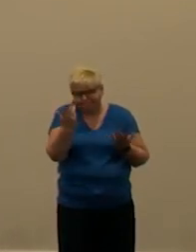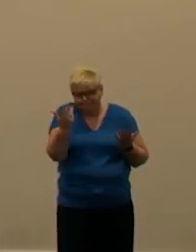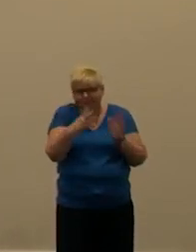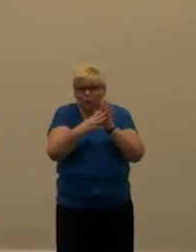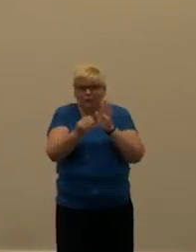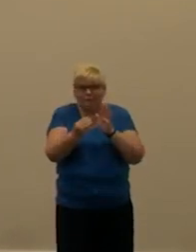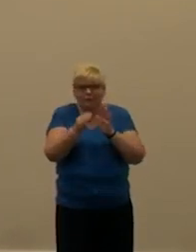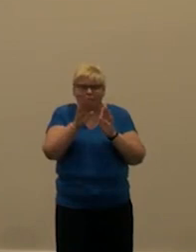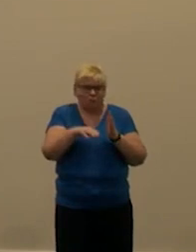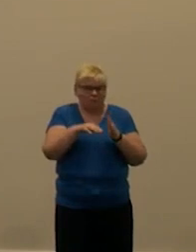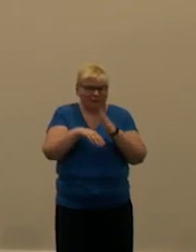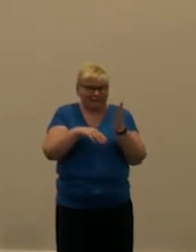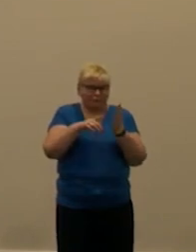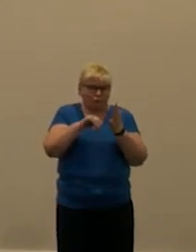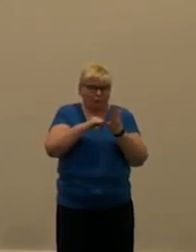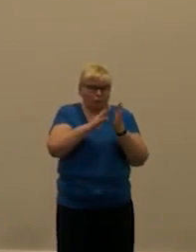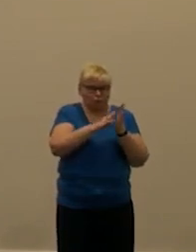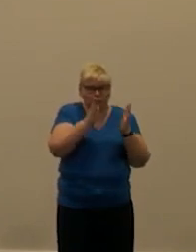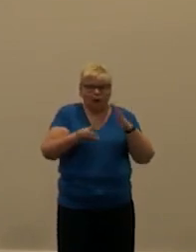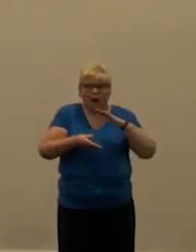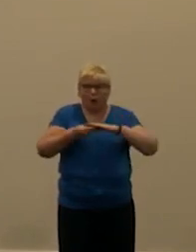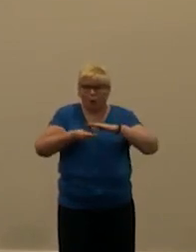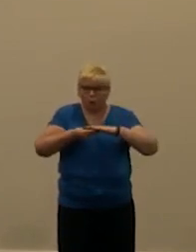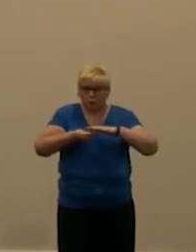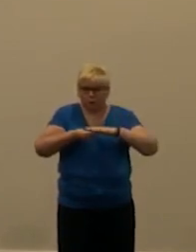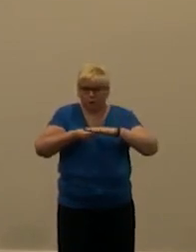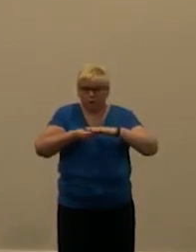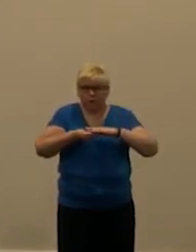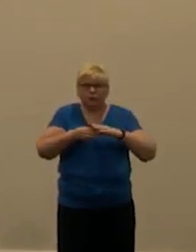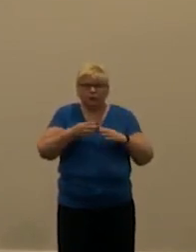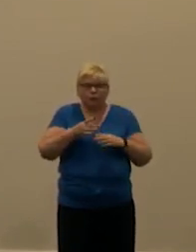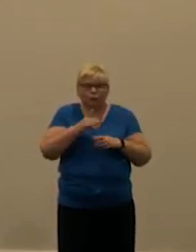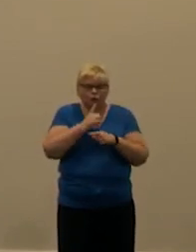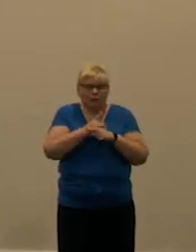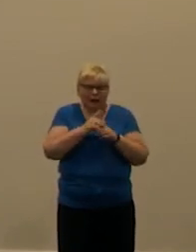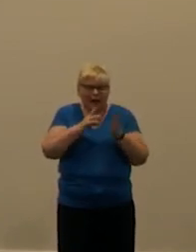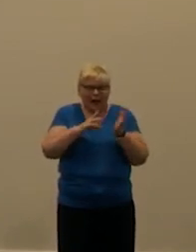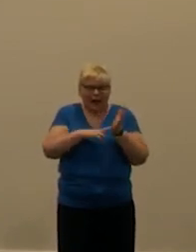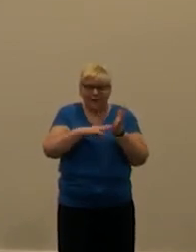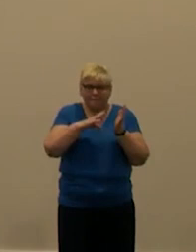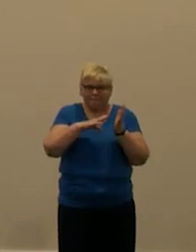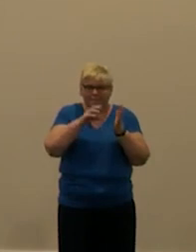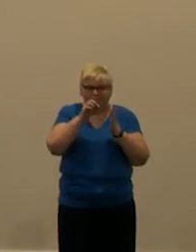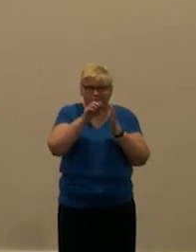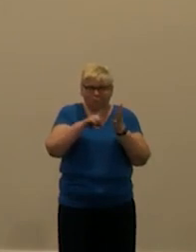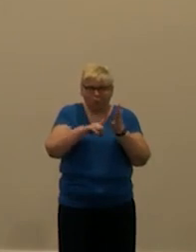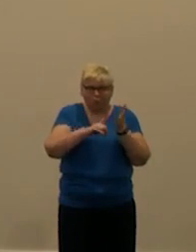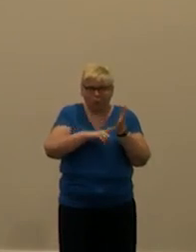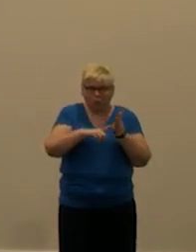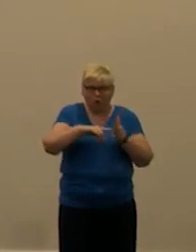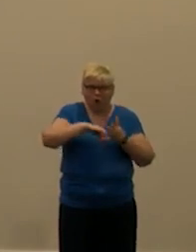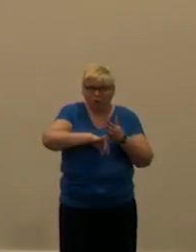branch office 2 to the cloud. And when we think about MPLS, when we want to bring a